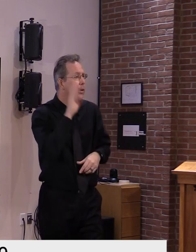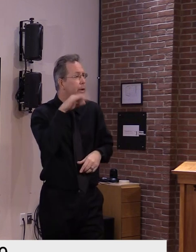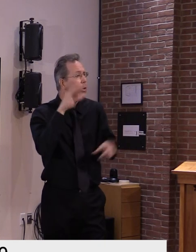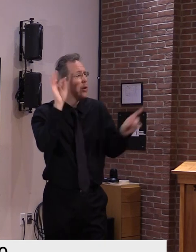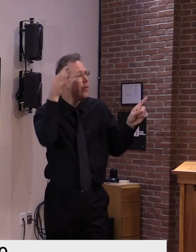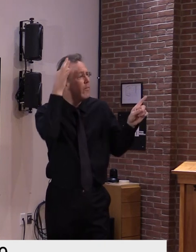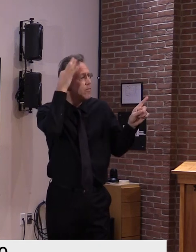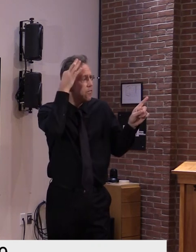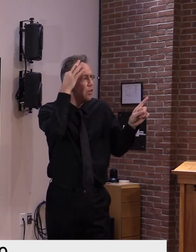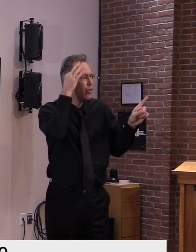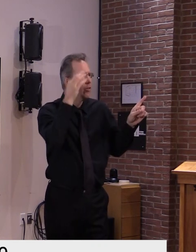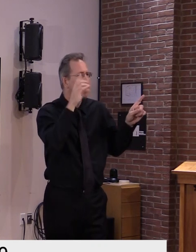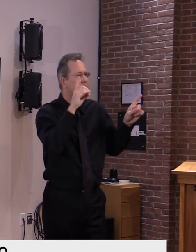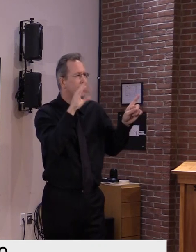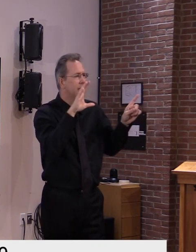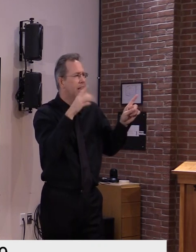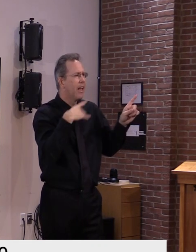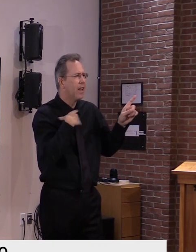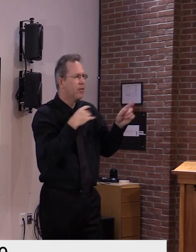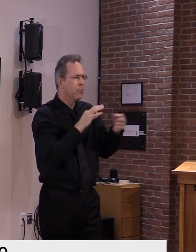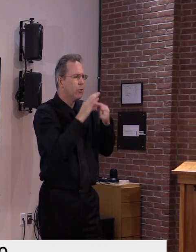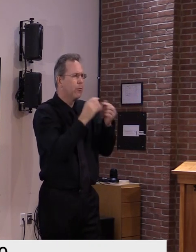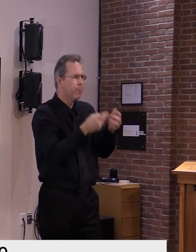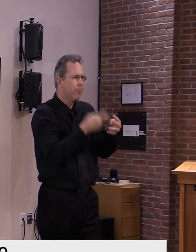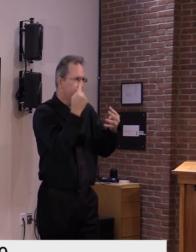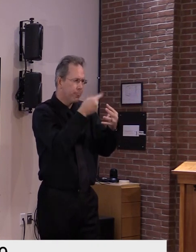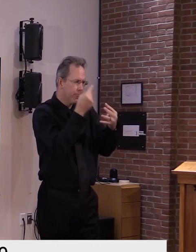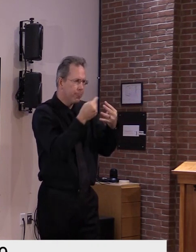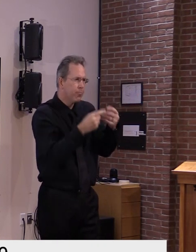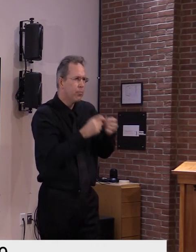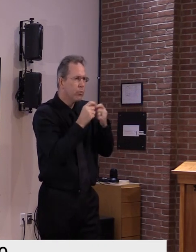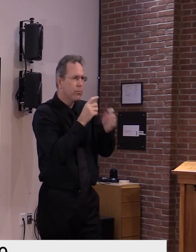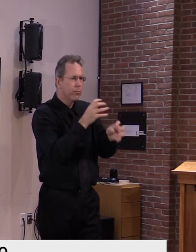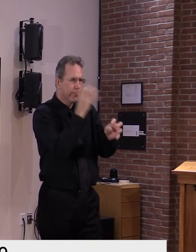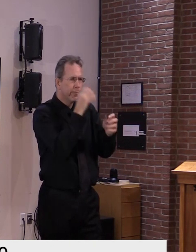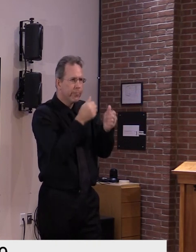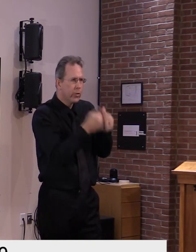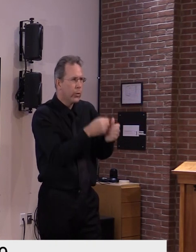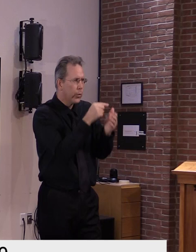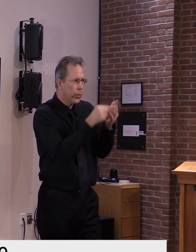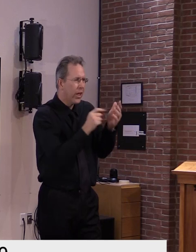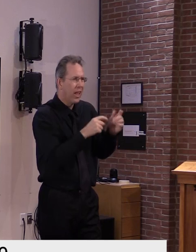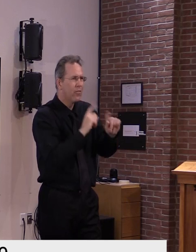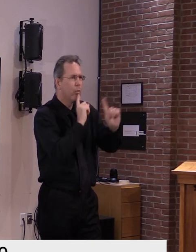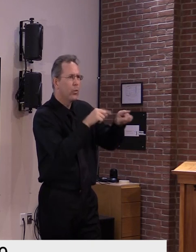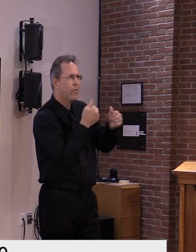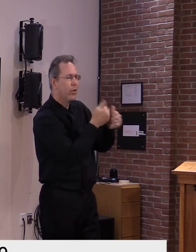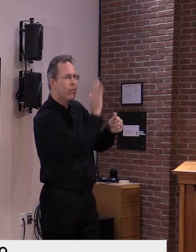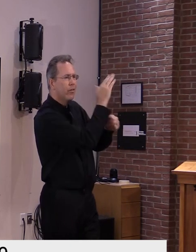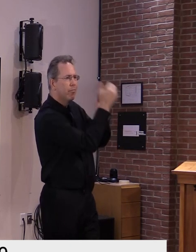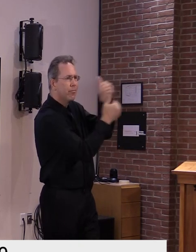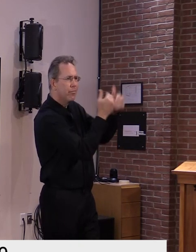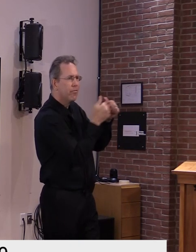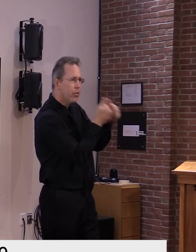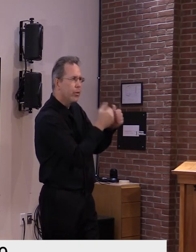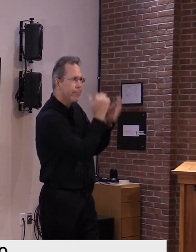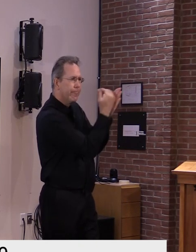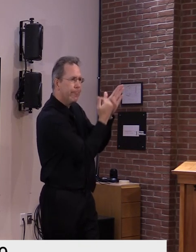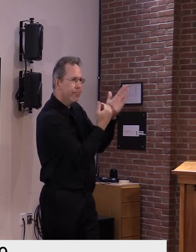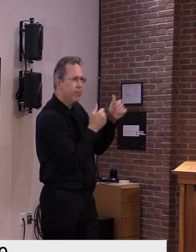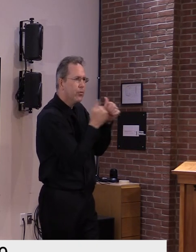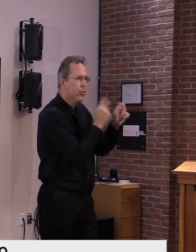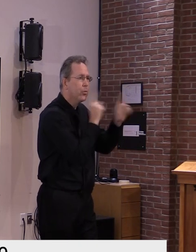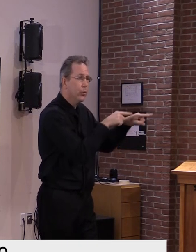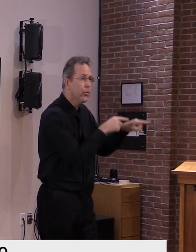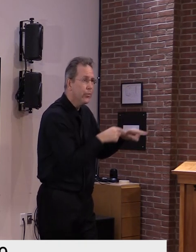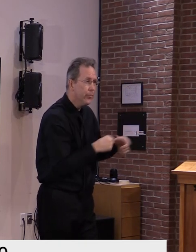other federal government requirements. But so far, I have not heard of any sort of hiccups along the